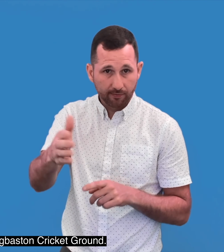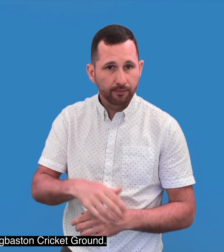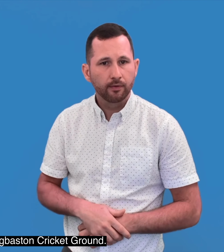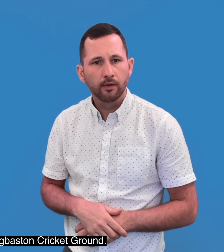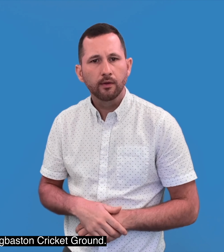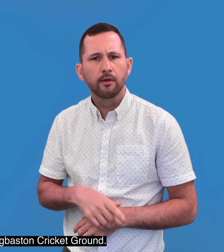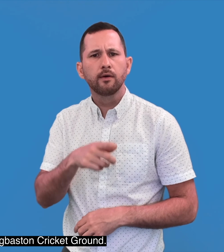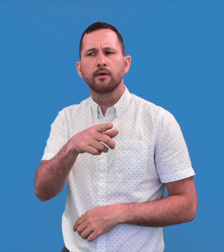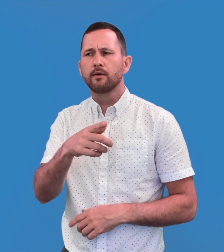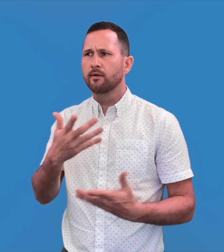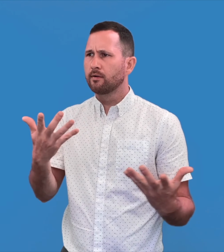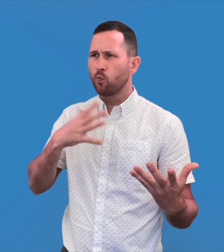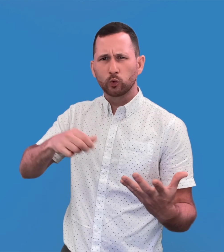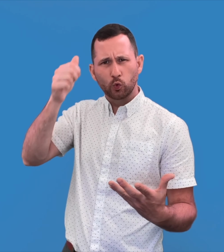Edgbaston Cricket Ground.